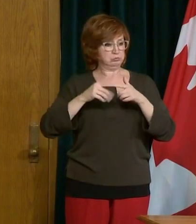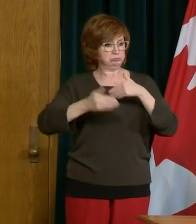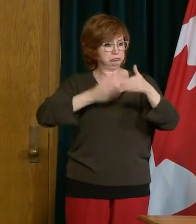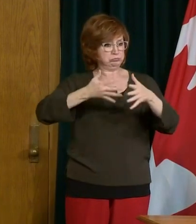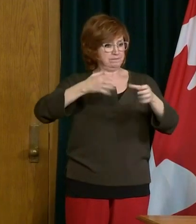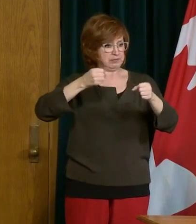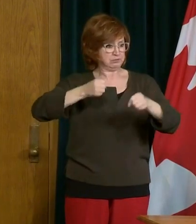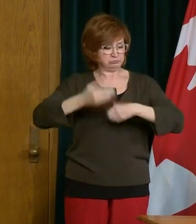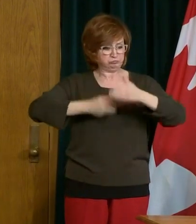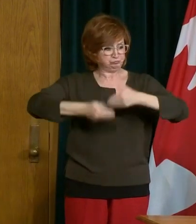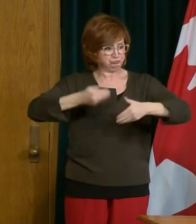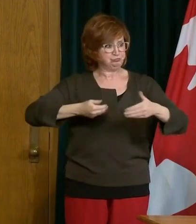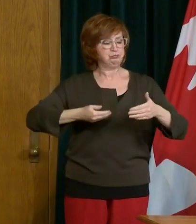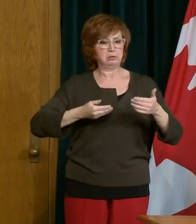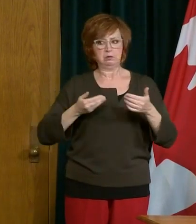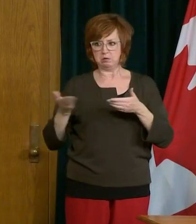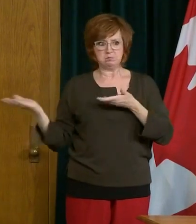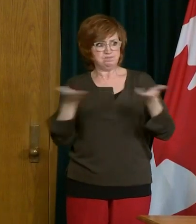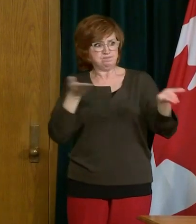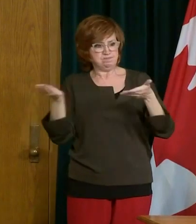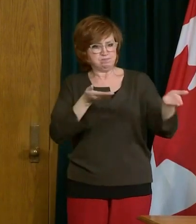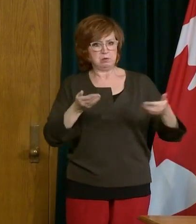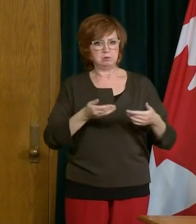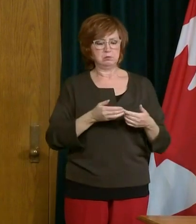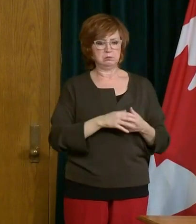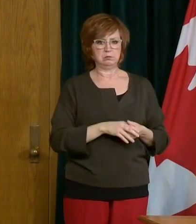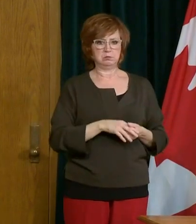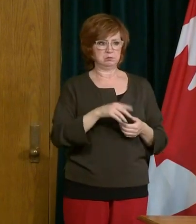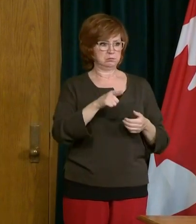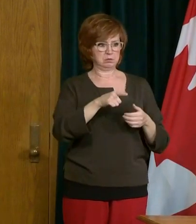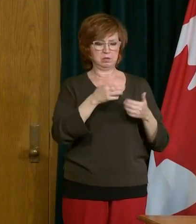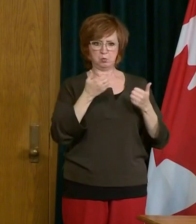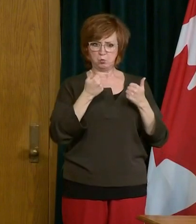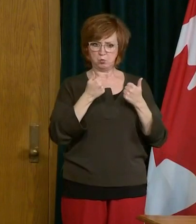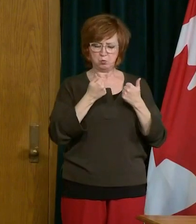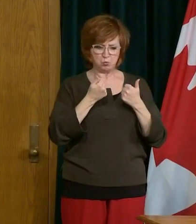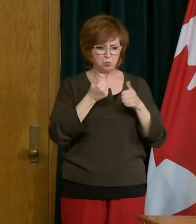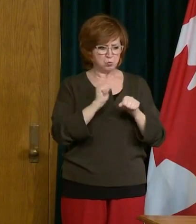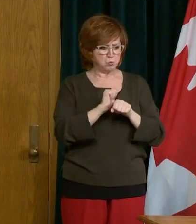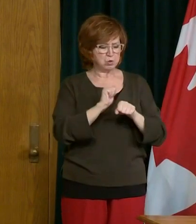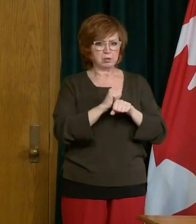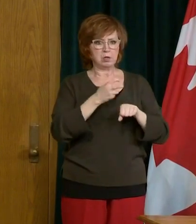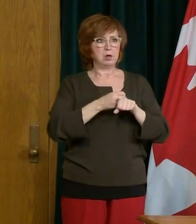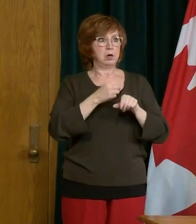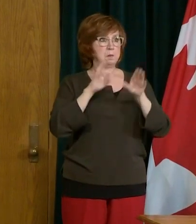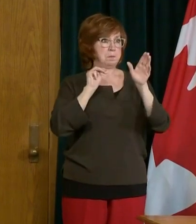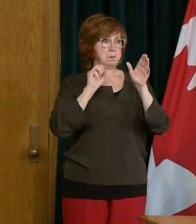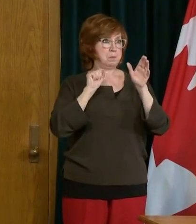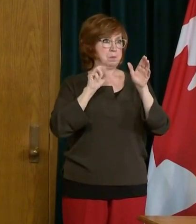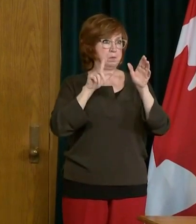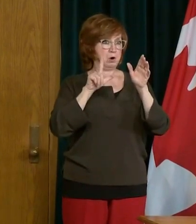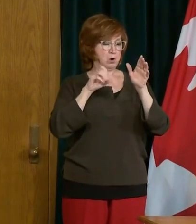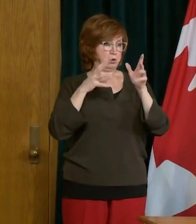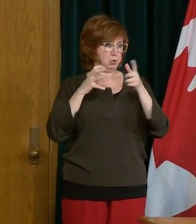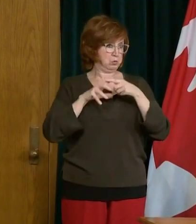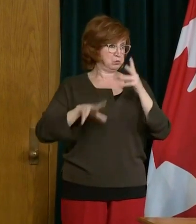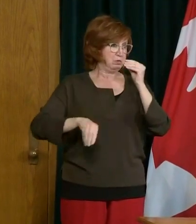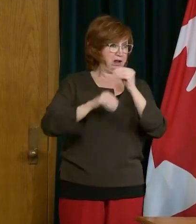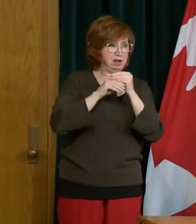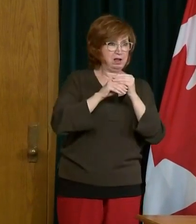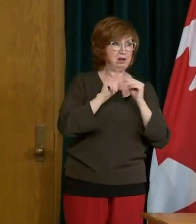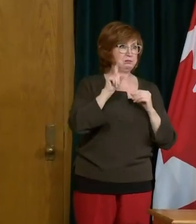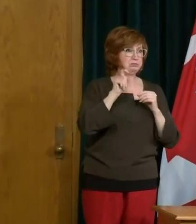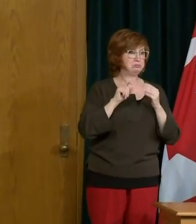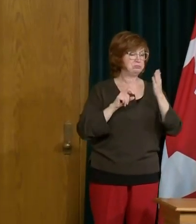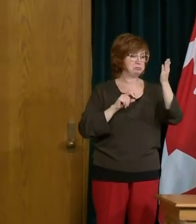requests made that the Public Safety Agency has worked very hard to ensure that be the case. Marlo, would you have anything to answer or to add to